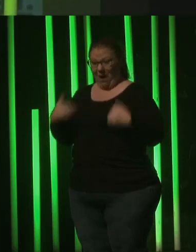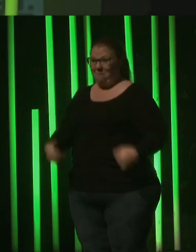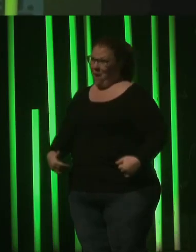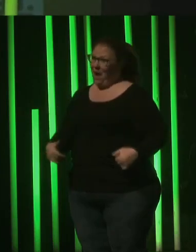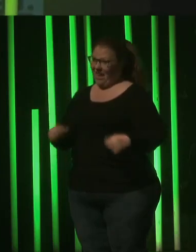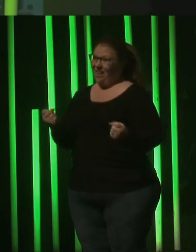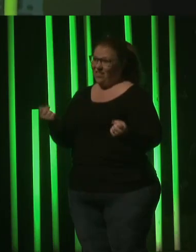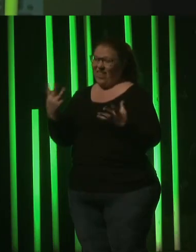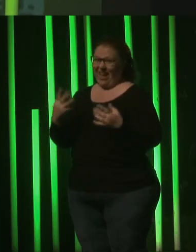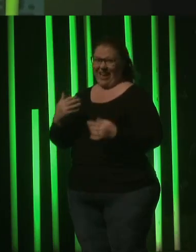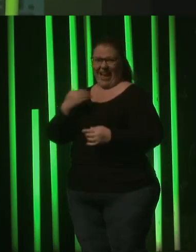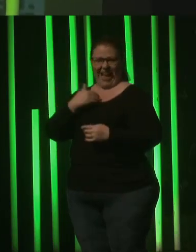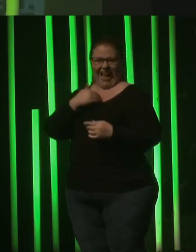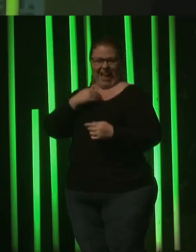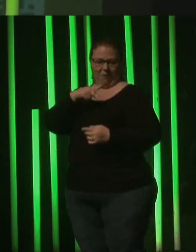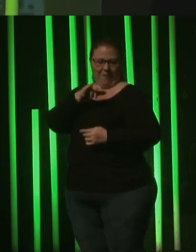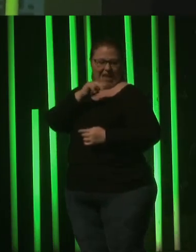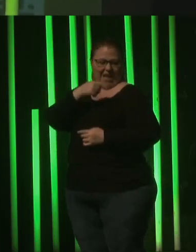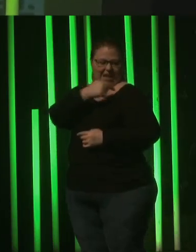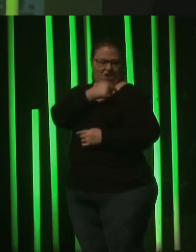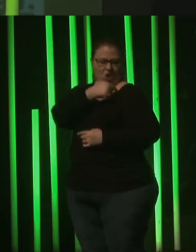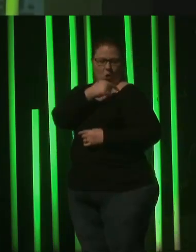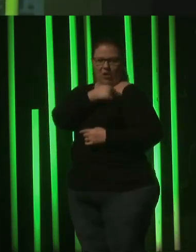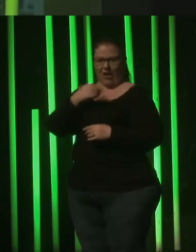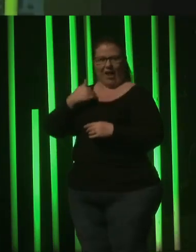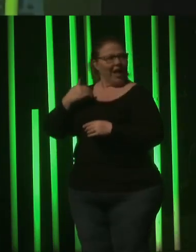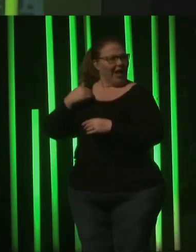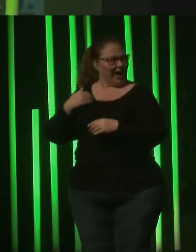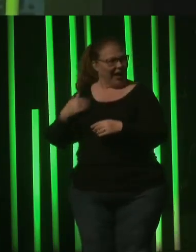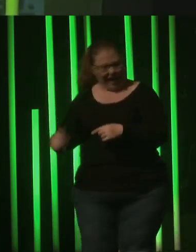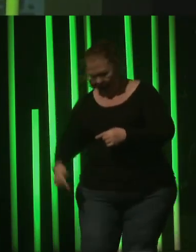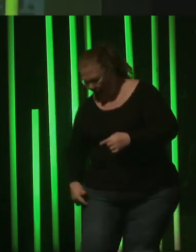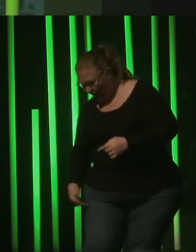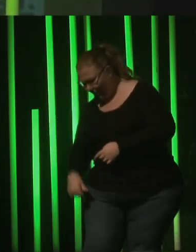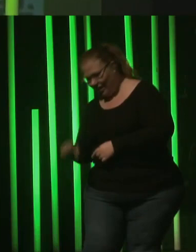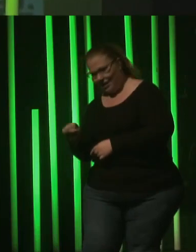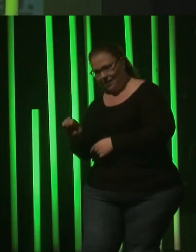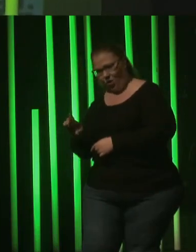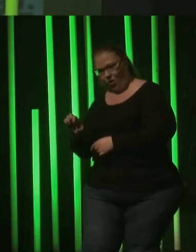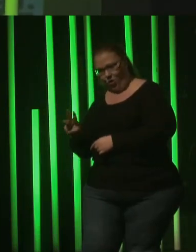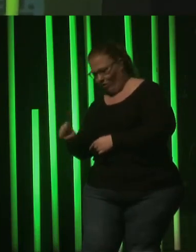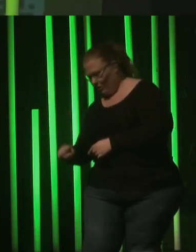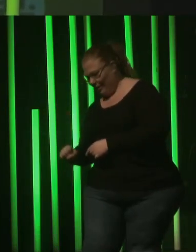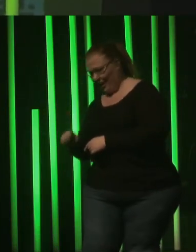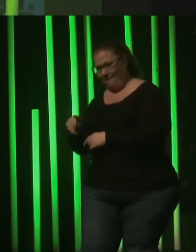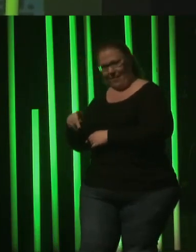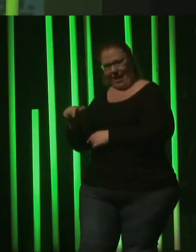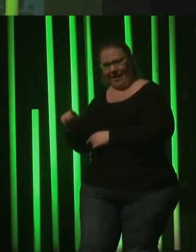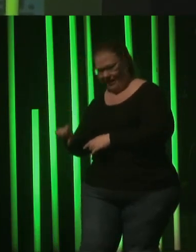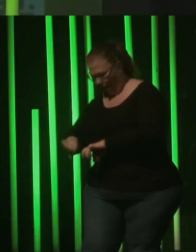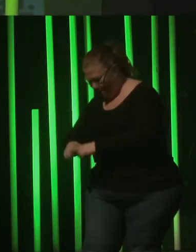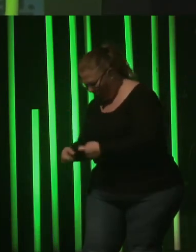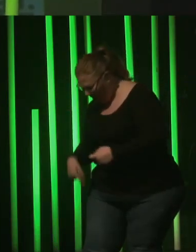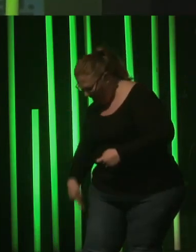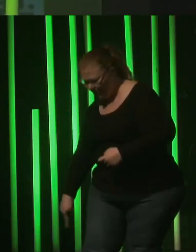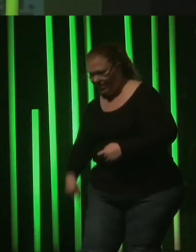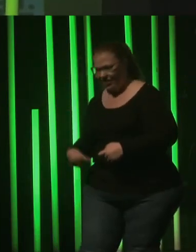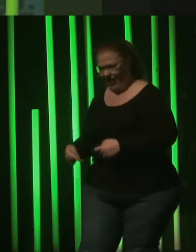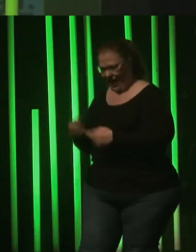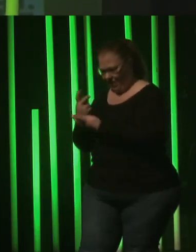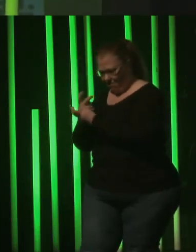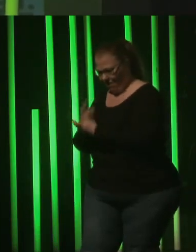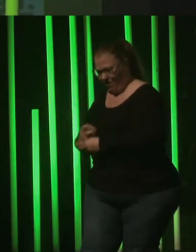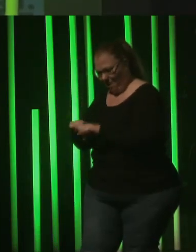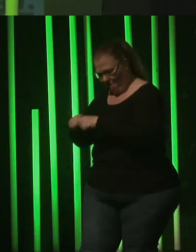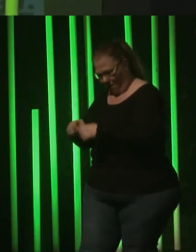I have a pin in this shoulder and I have a plantar screws in this leg, dislocated the ankle. I broke this leg, two knee scopes, broken thumb,